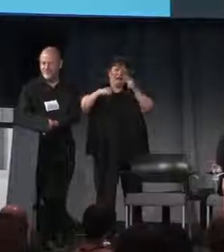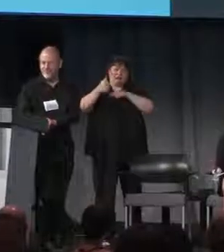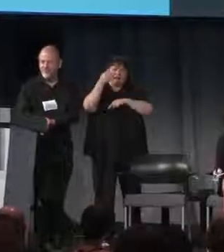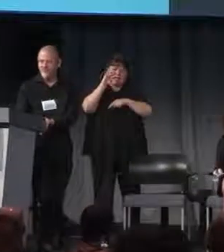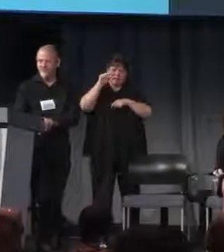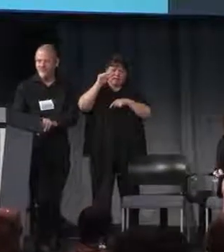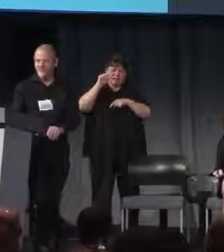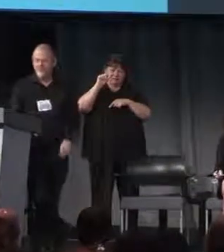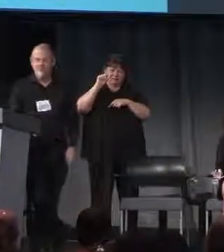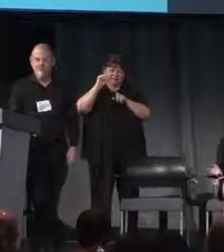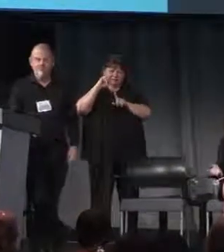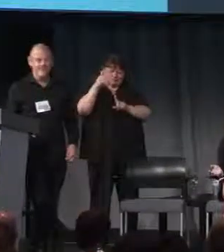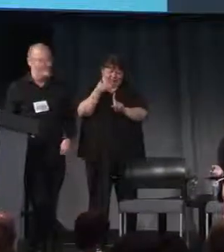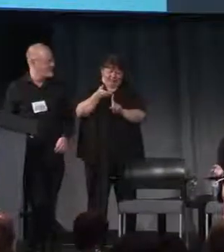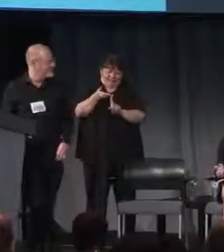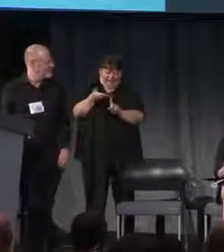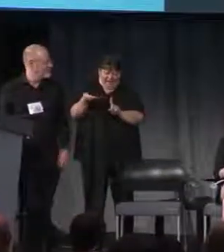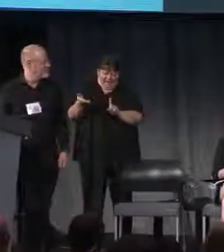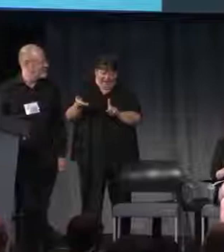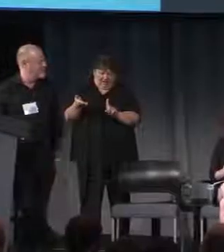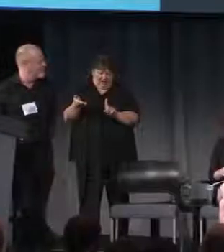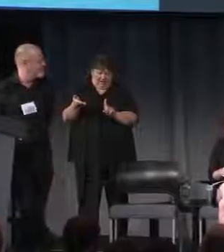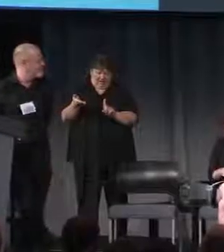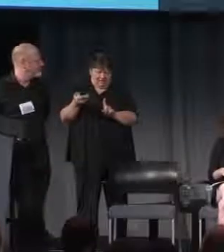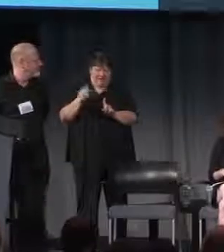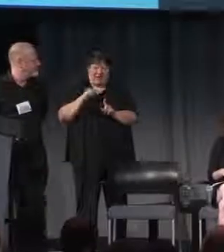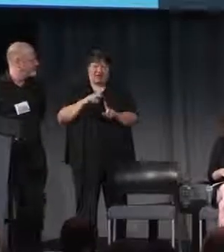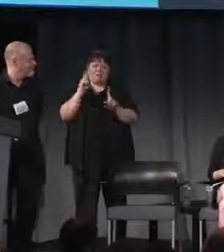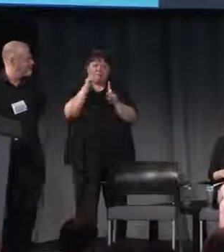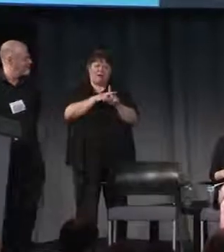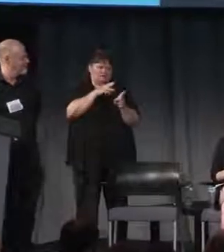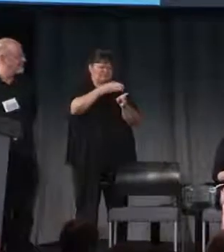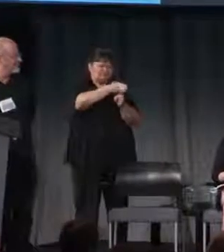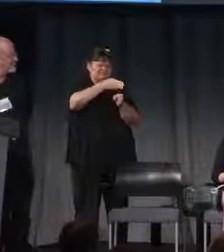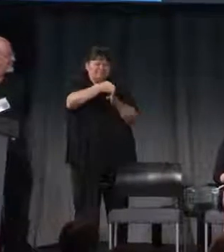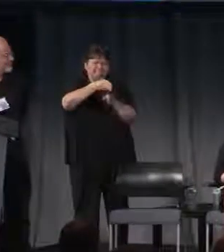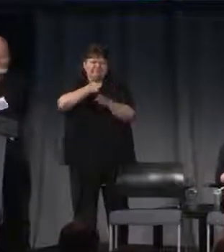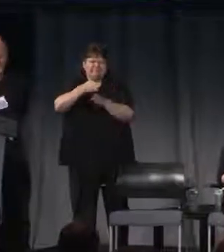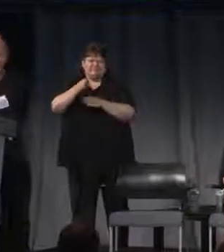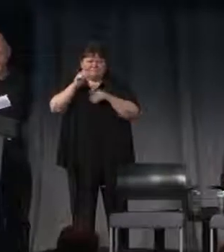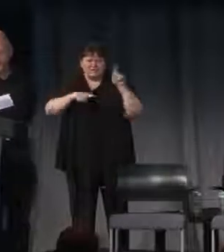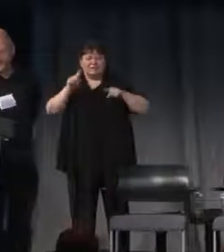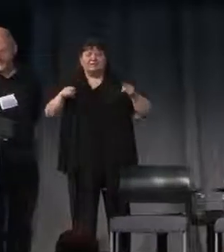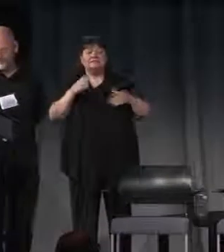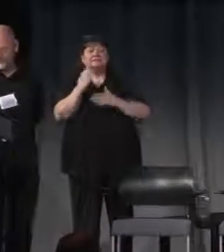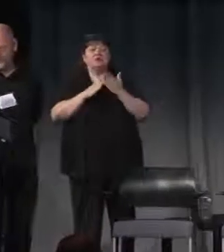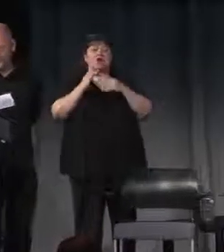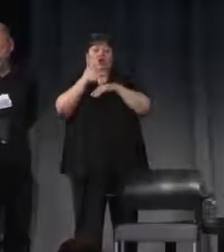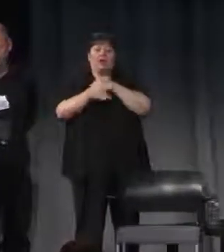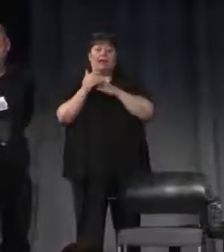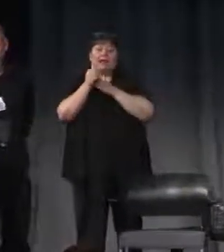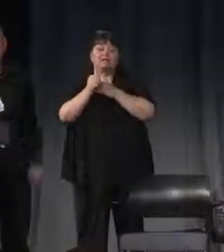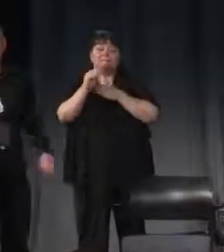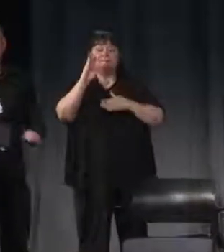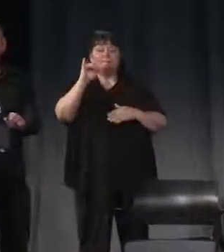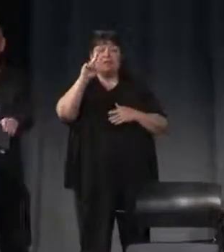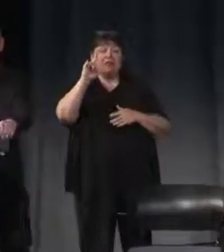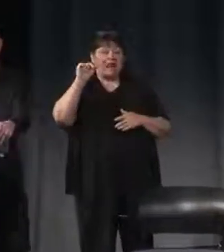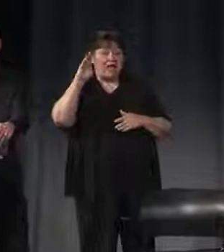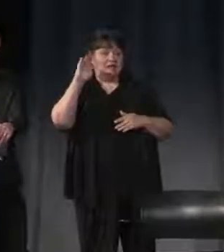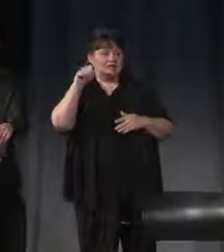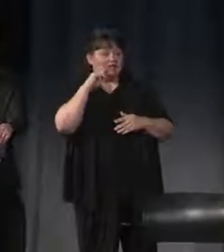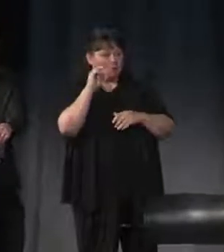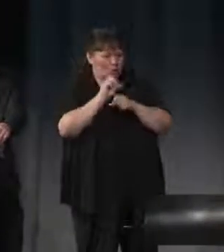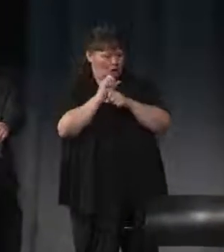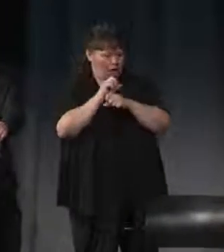dealing with an object that is interdisciplinary. I mean, some of the early leaders of Bell Labs immediately realized that what they were